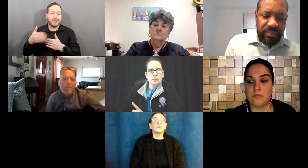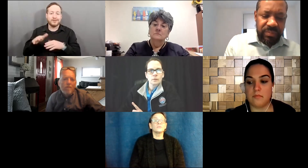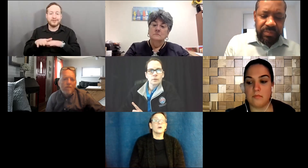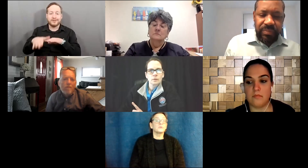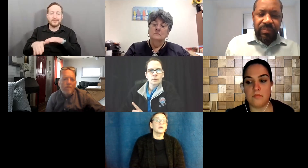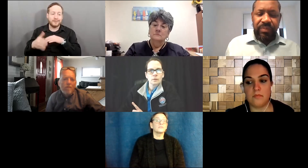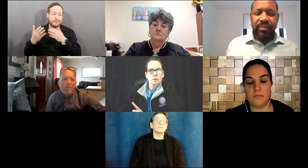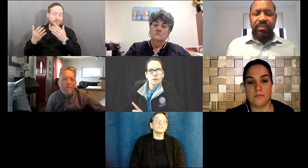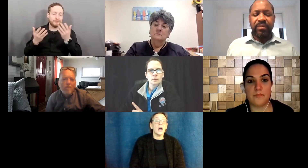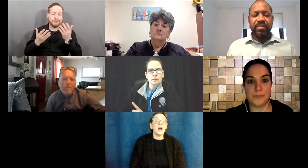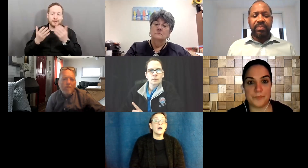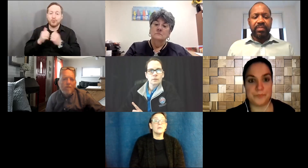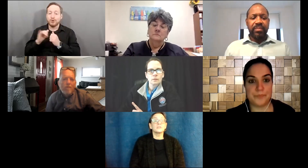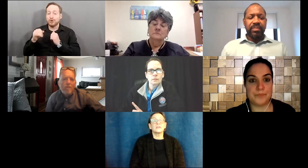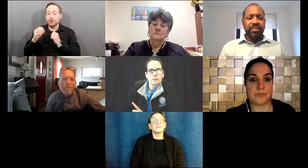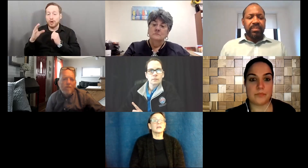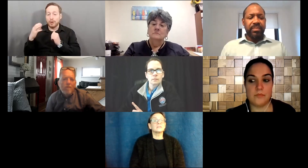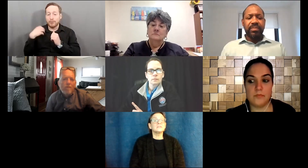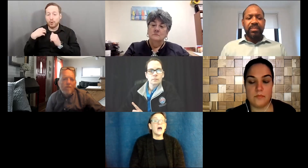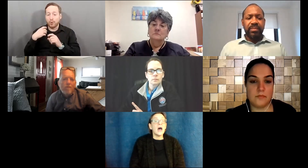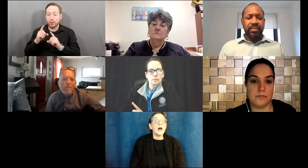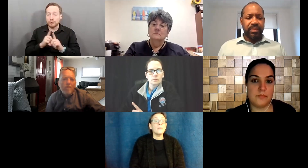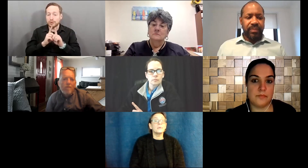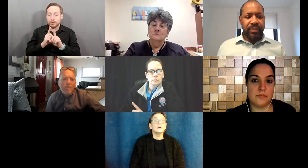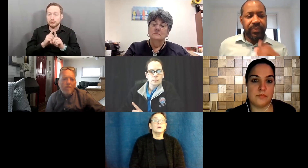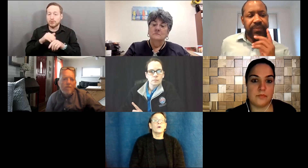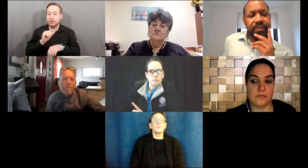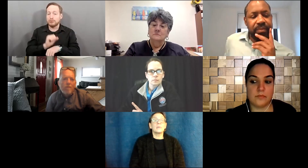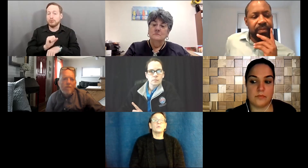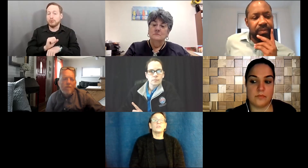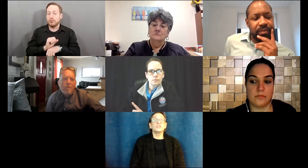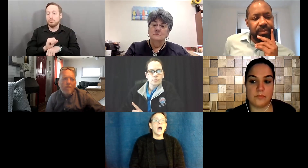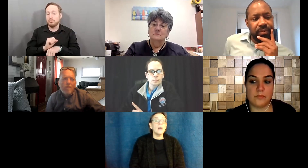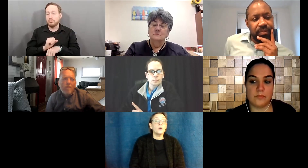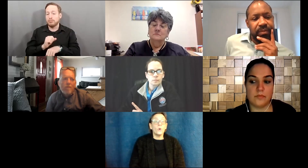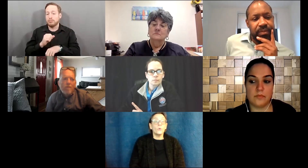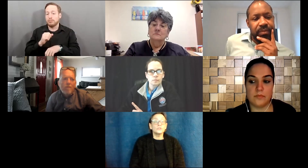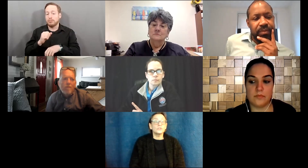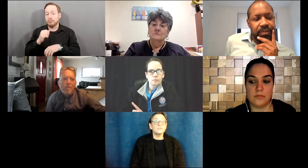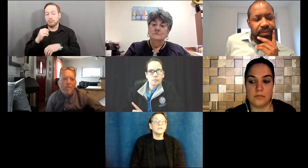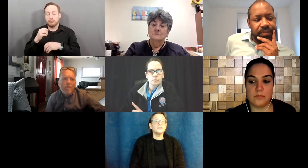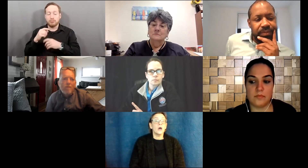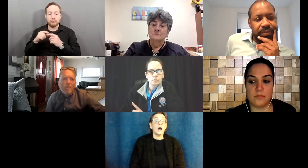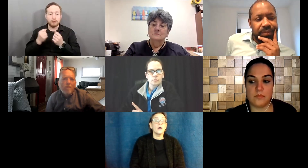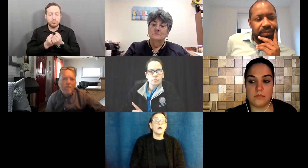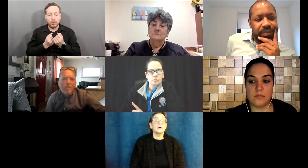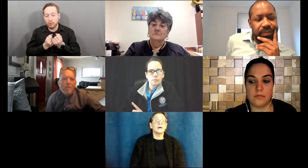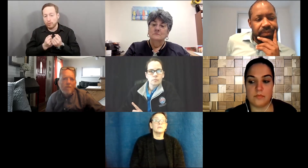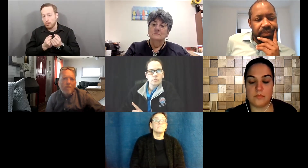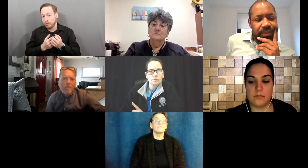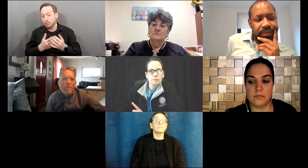you know, is to help you get for a job or take the next step, or maybe with a job coach to find a